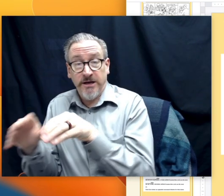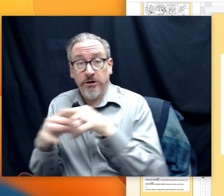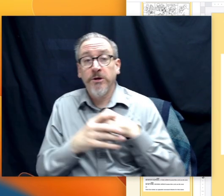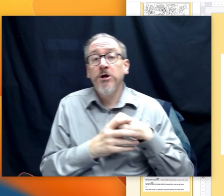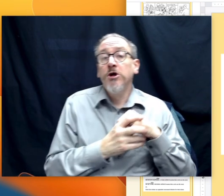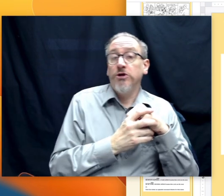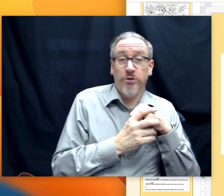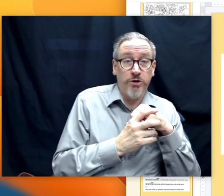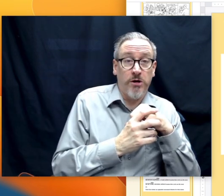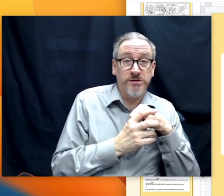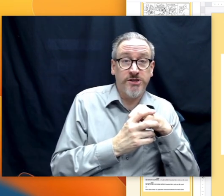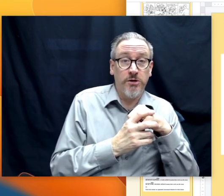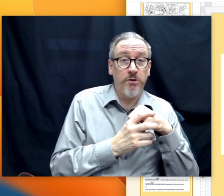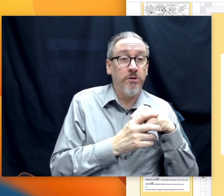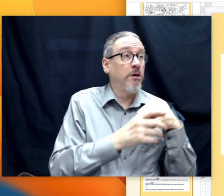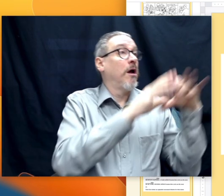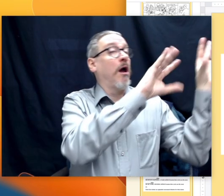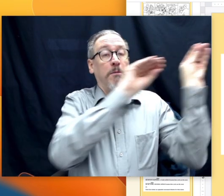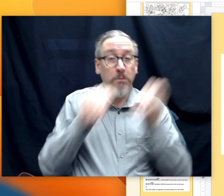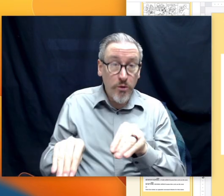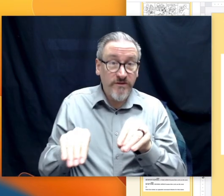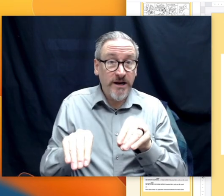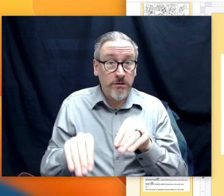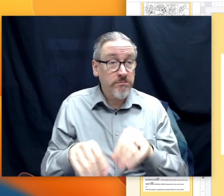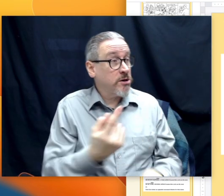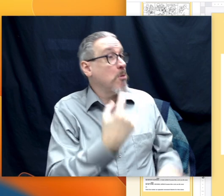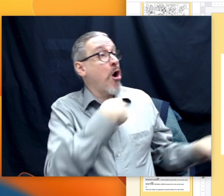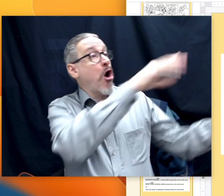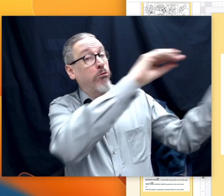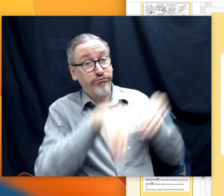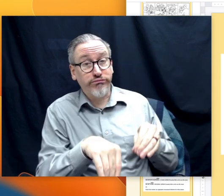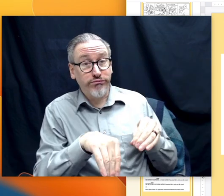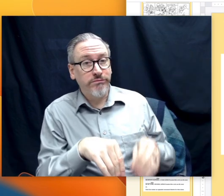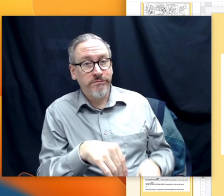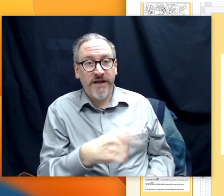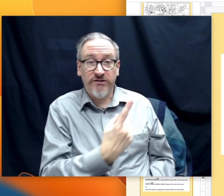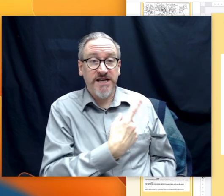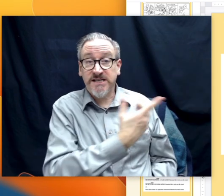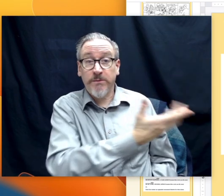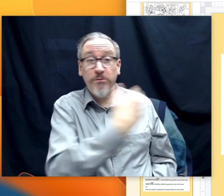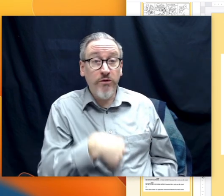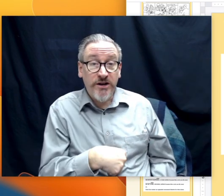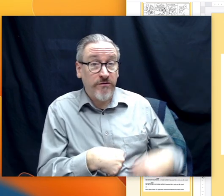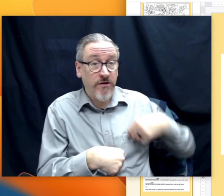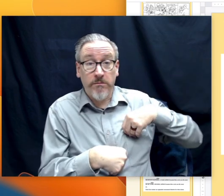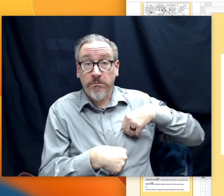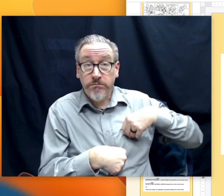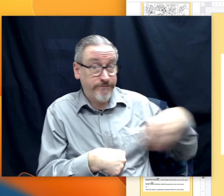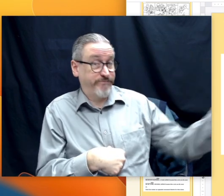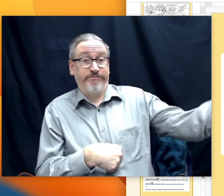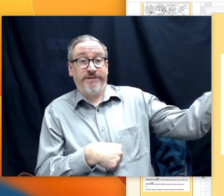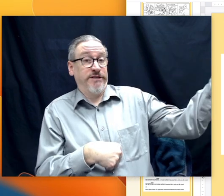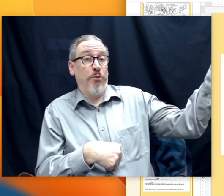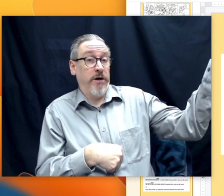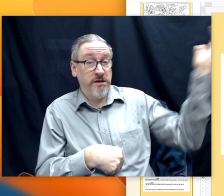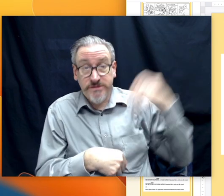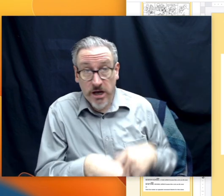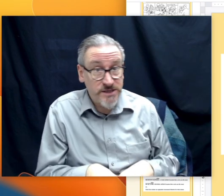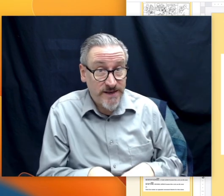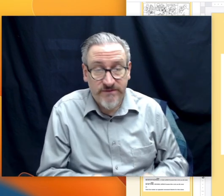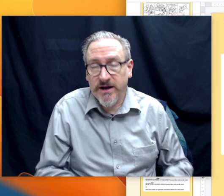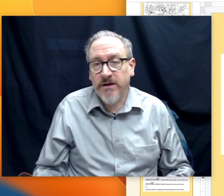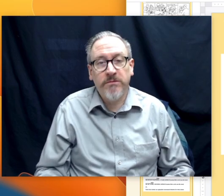landed here. You could also move here. If you're saying someone moved here from somewhere